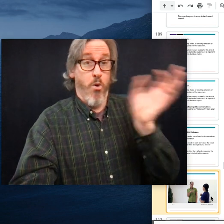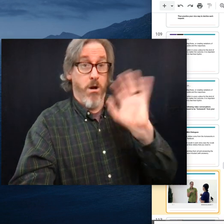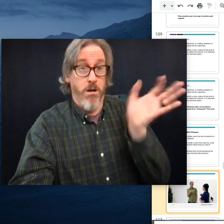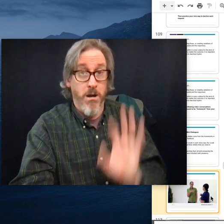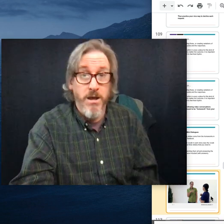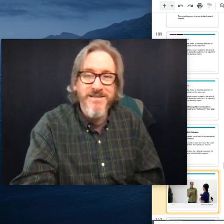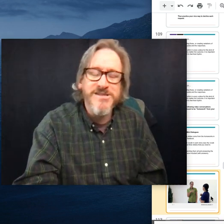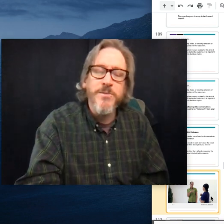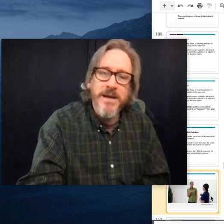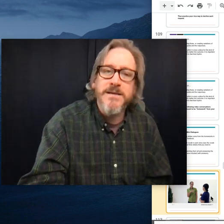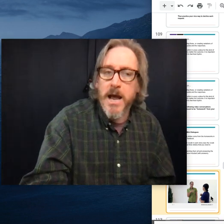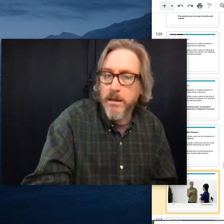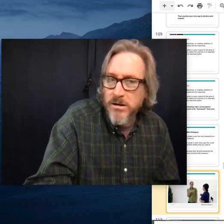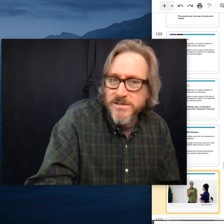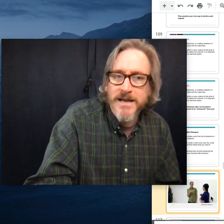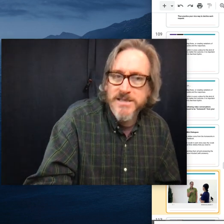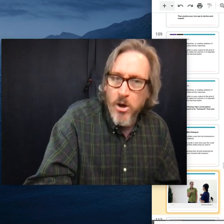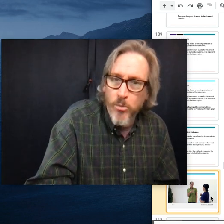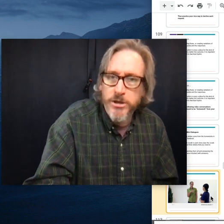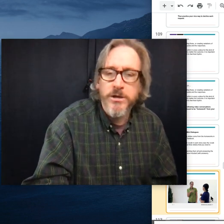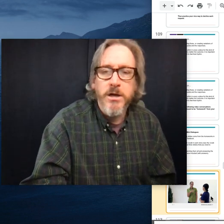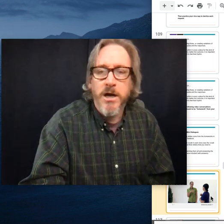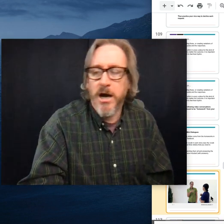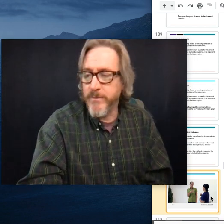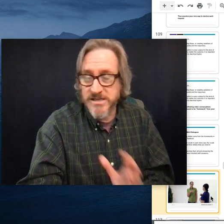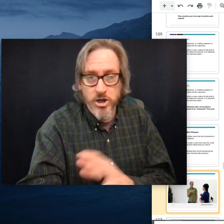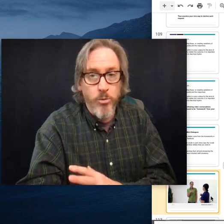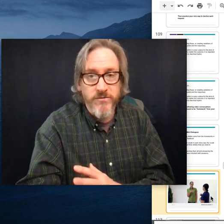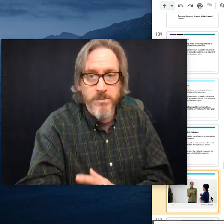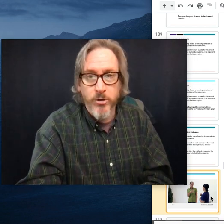class 2 weeks. Miss.